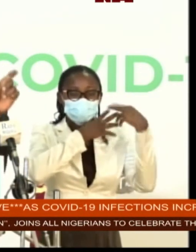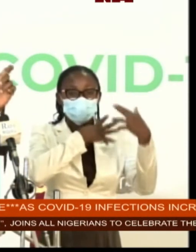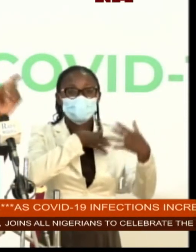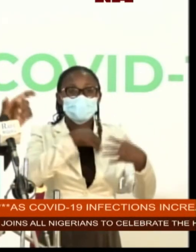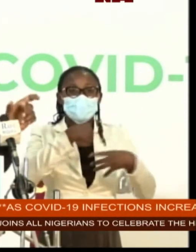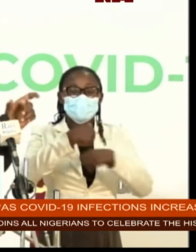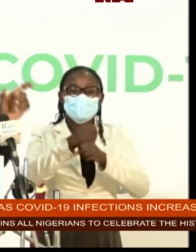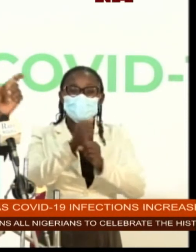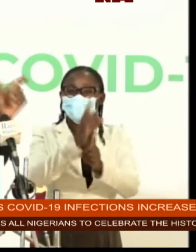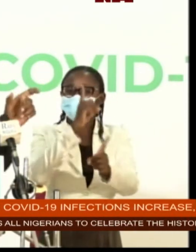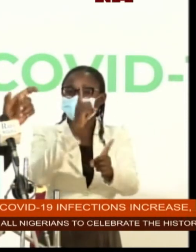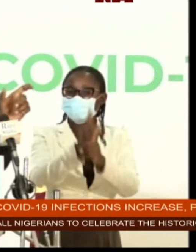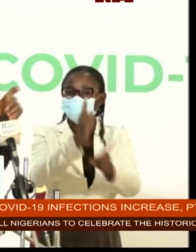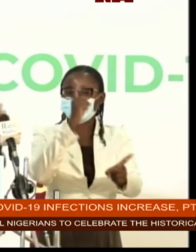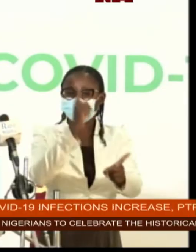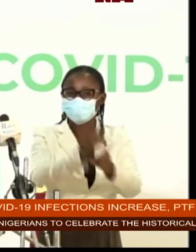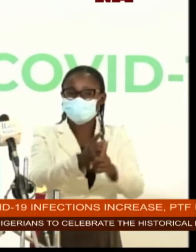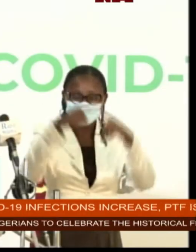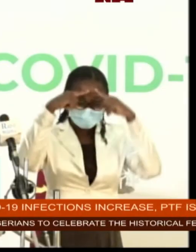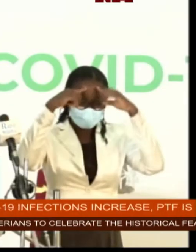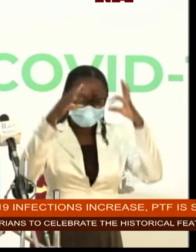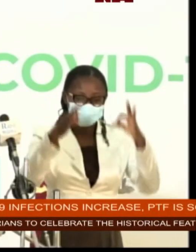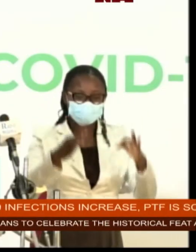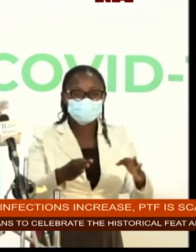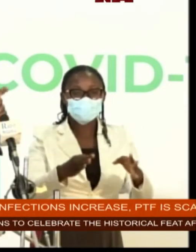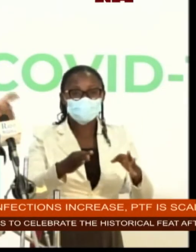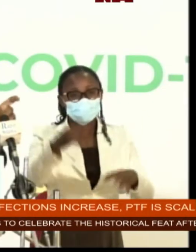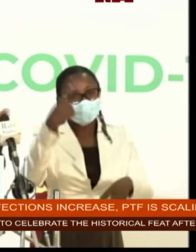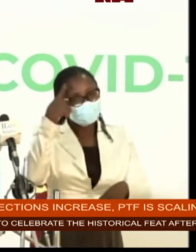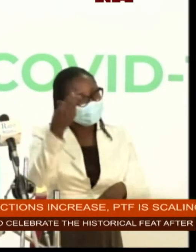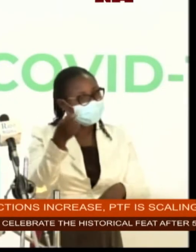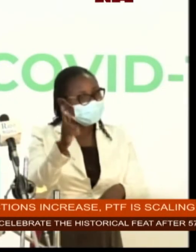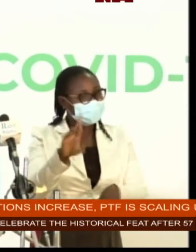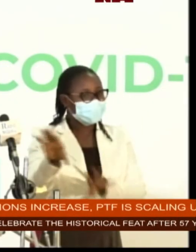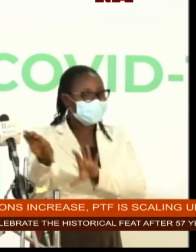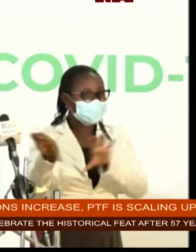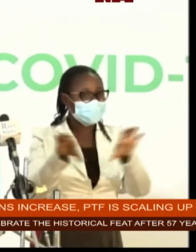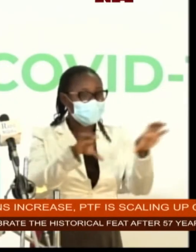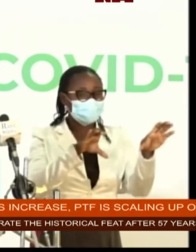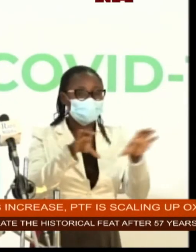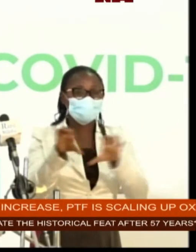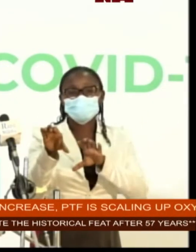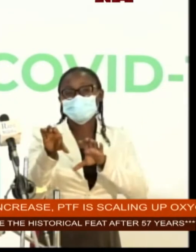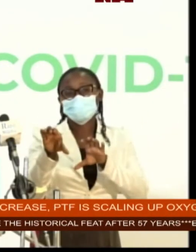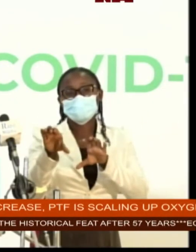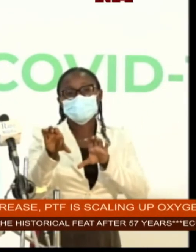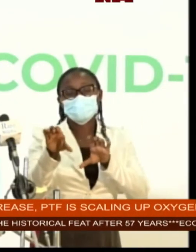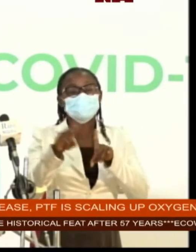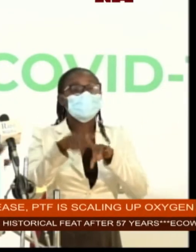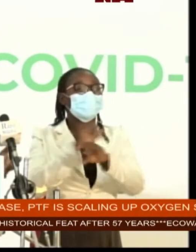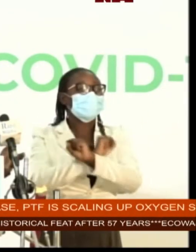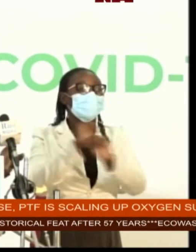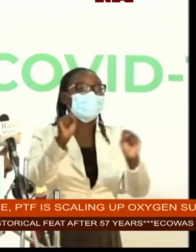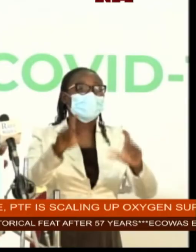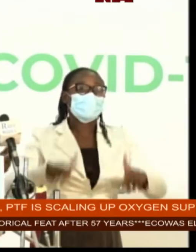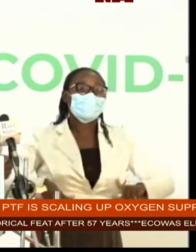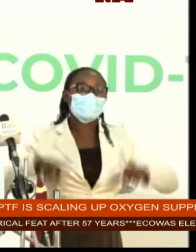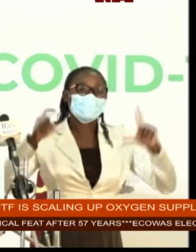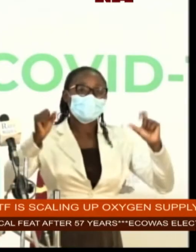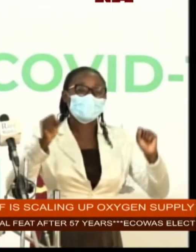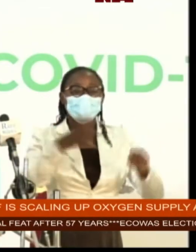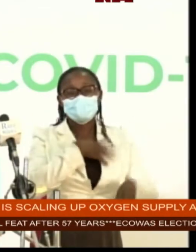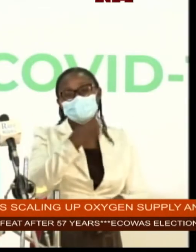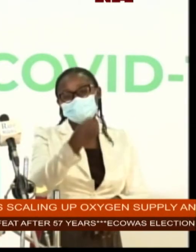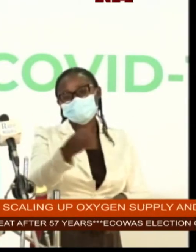and to make appropriate decisions for their actions to save lives